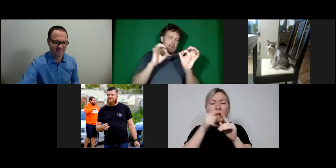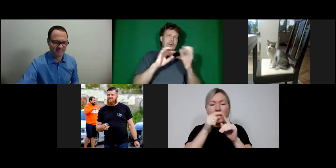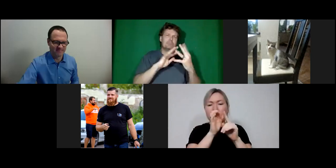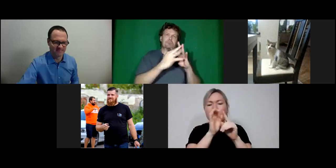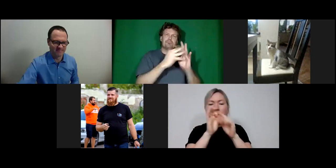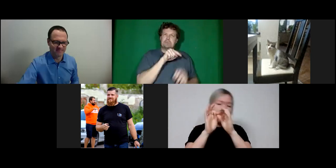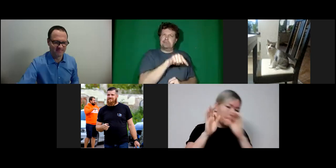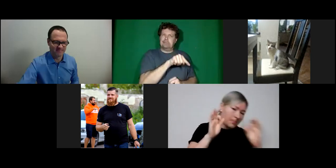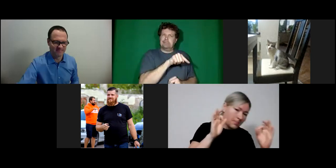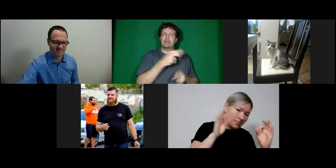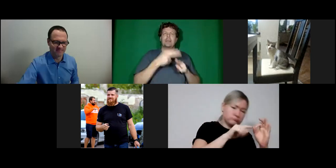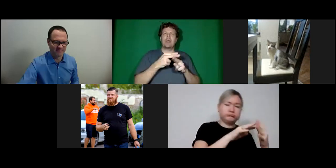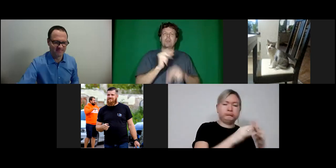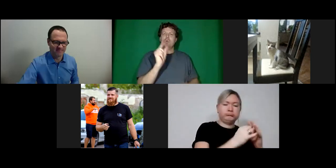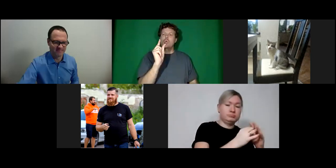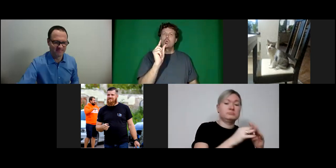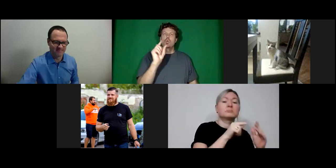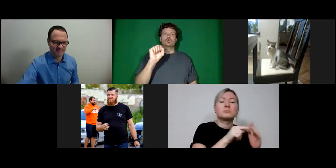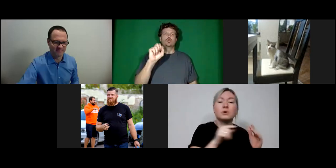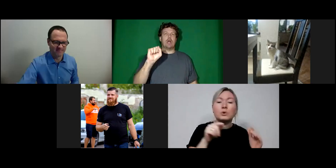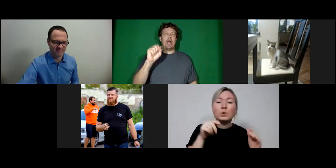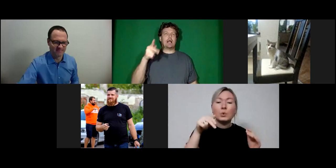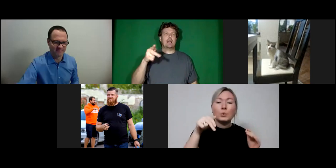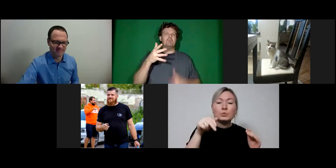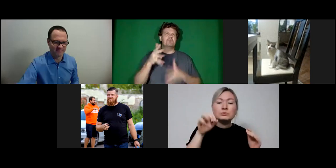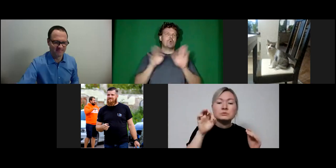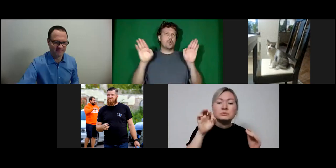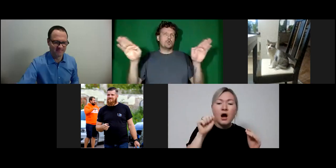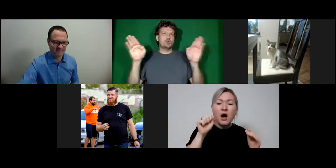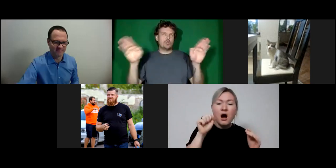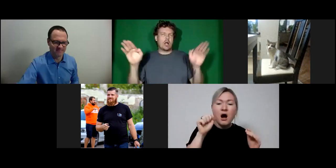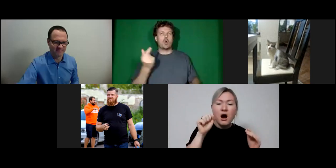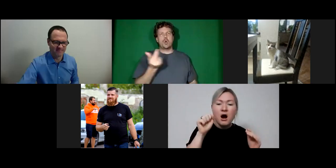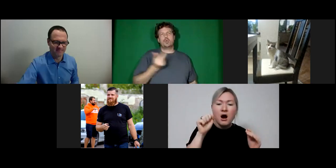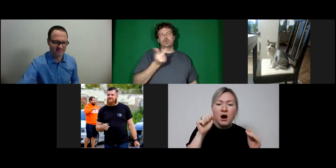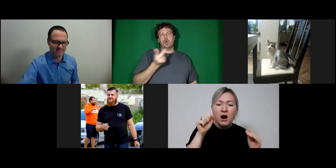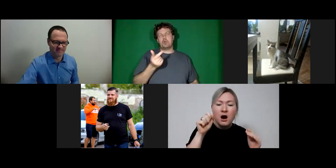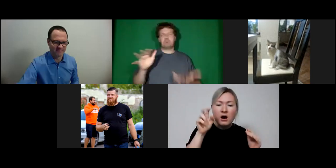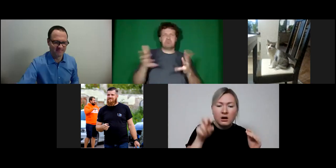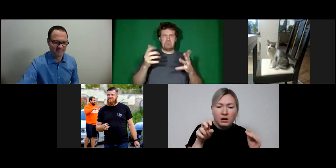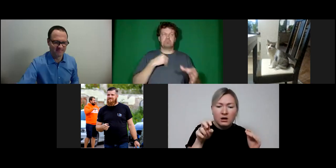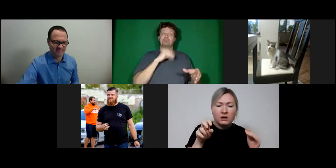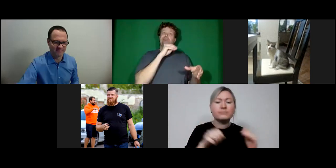And then after Ankara, I went to another smaller city that was called Usab.